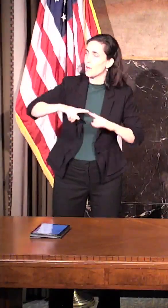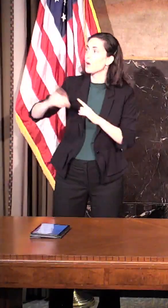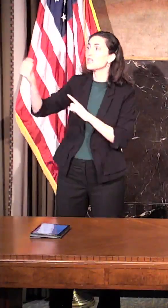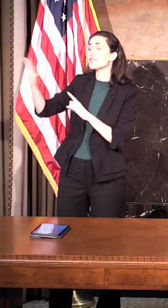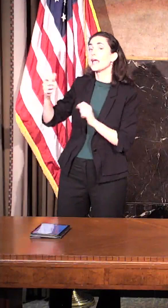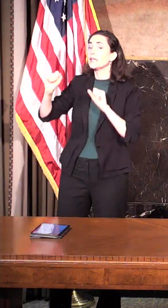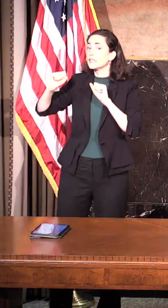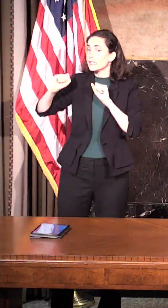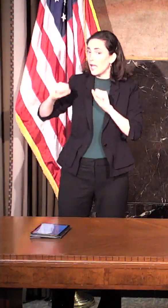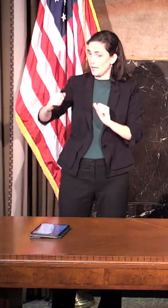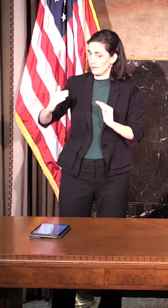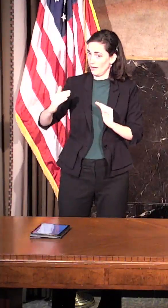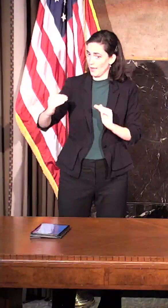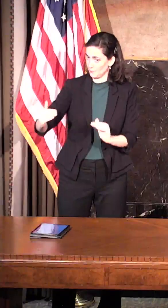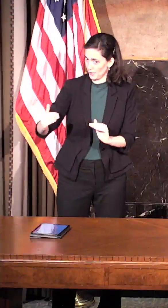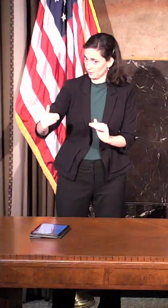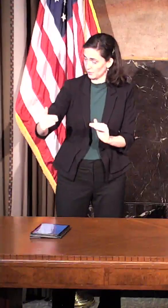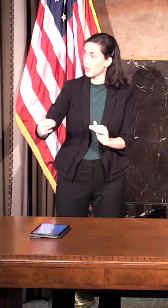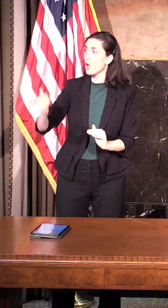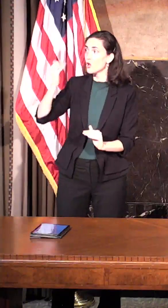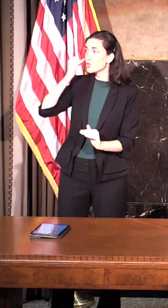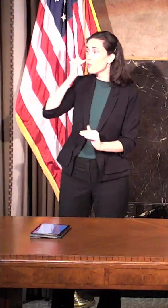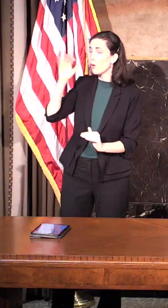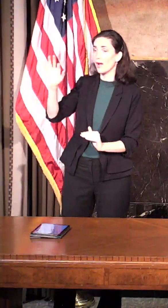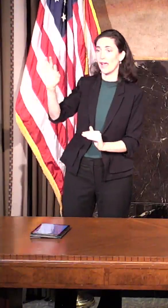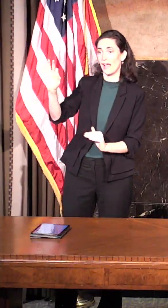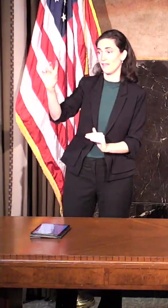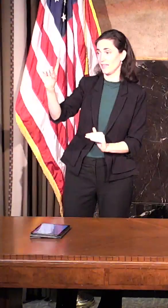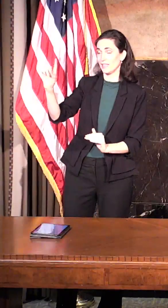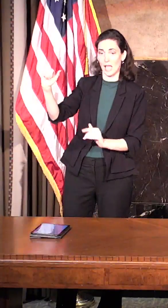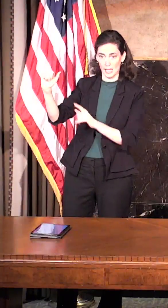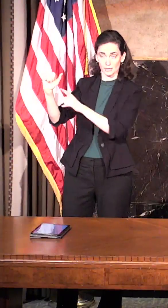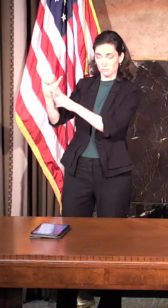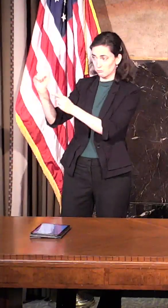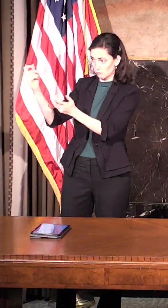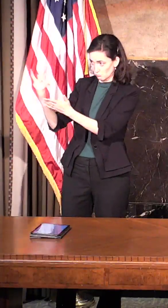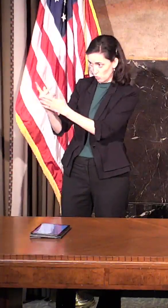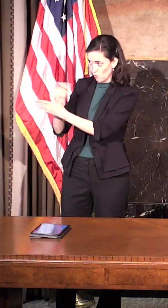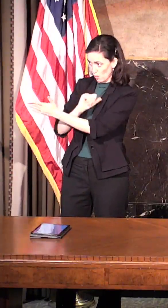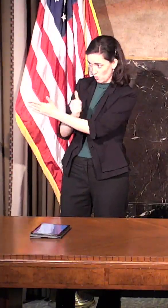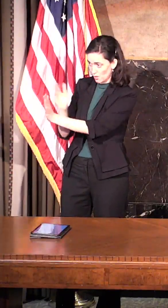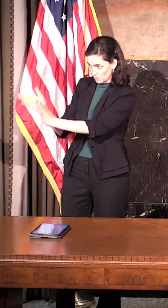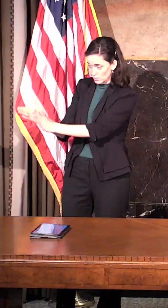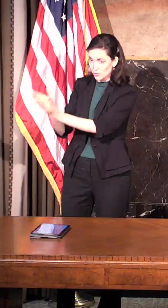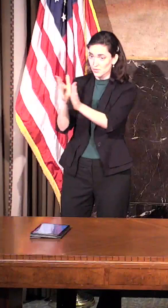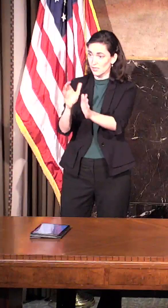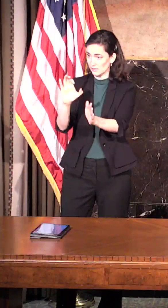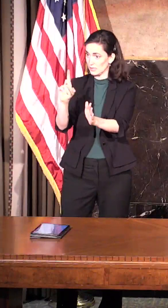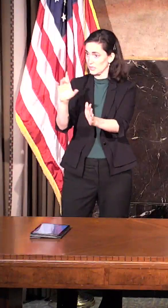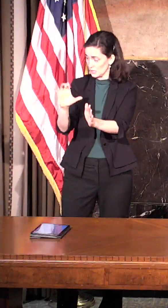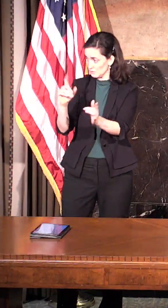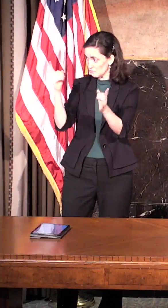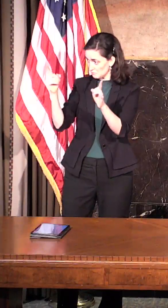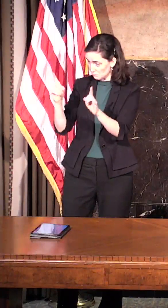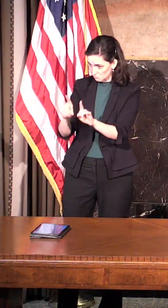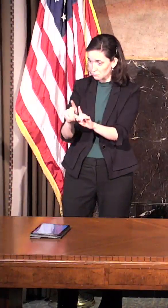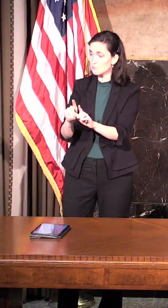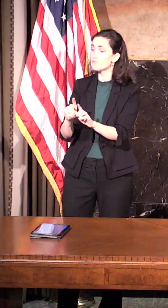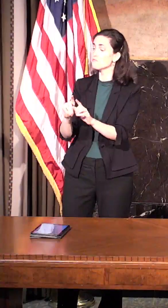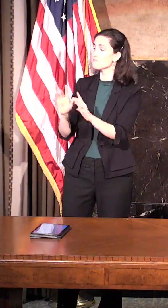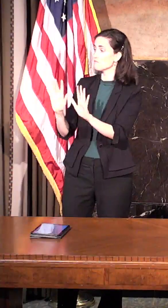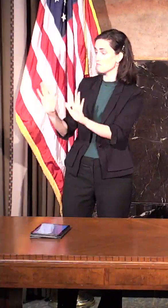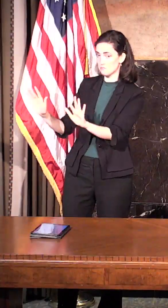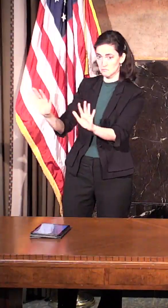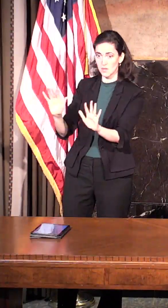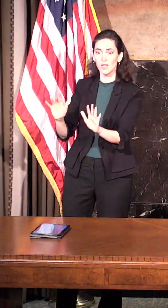anticipate that if FDA authorizes and if the CDC ACIP committee puts out their recs, we've